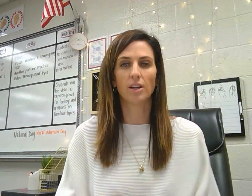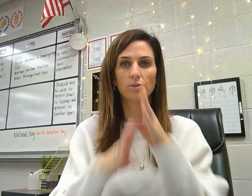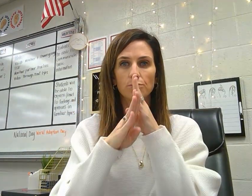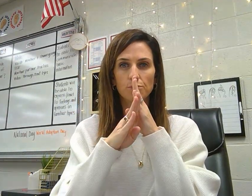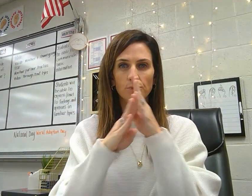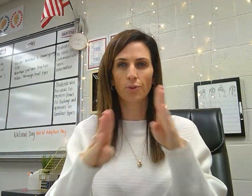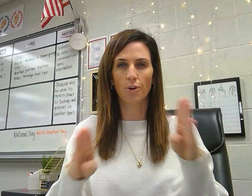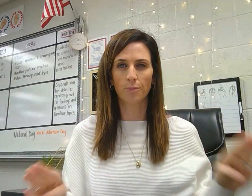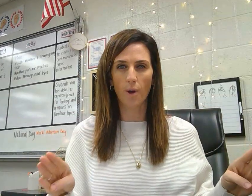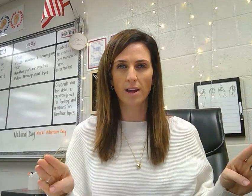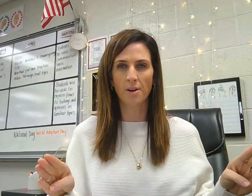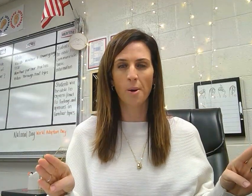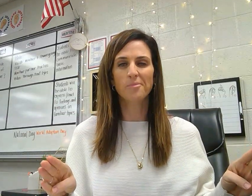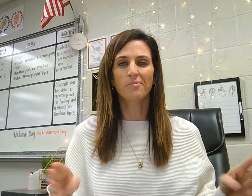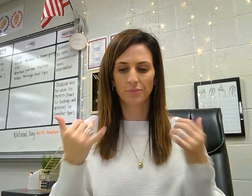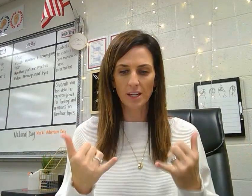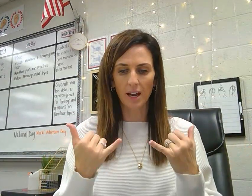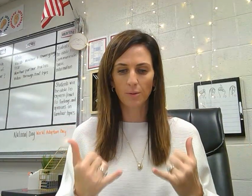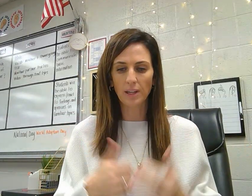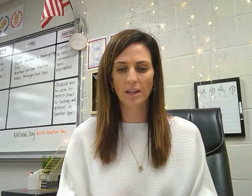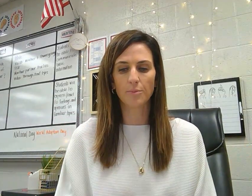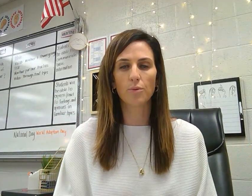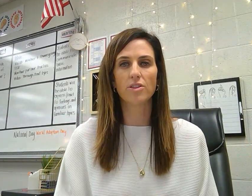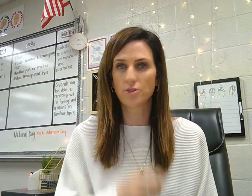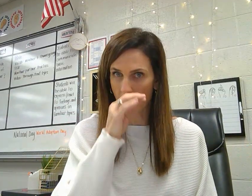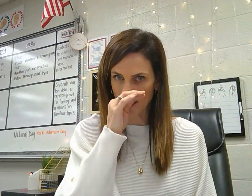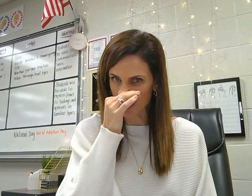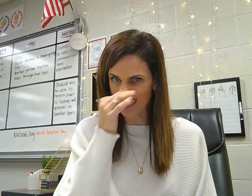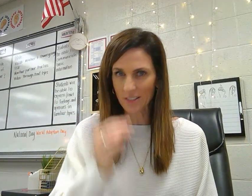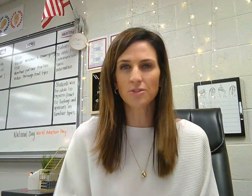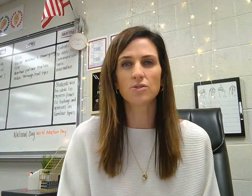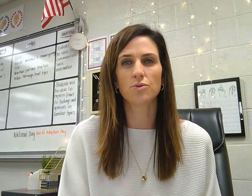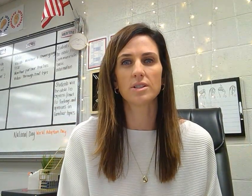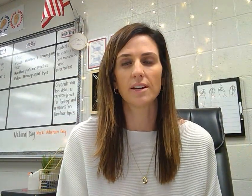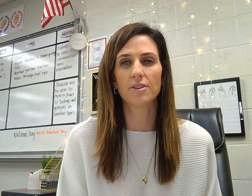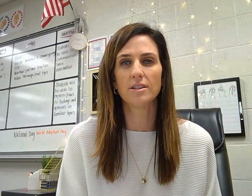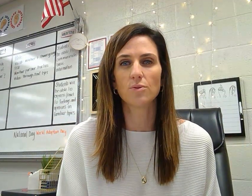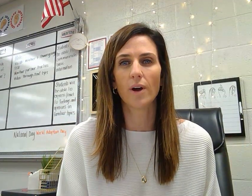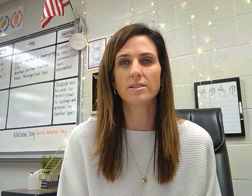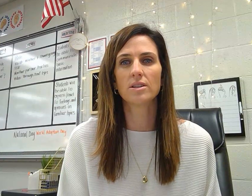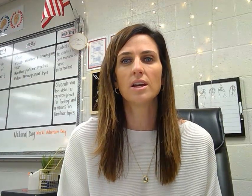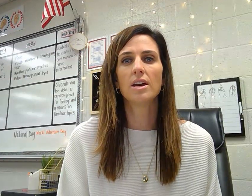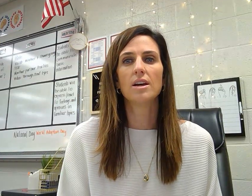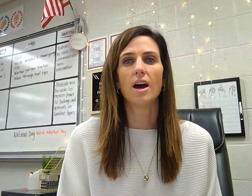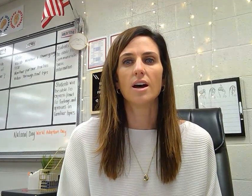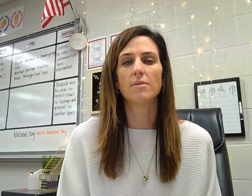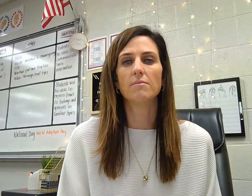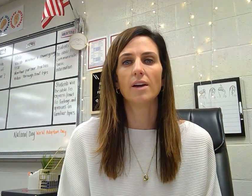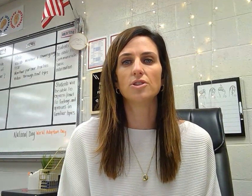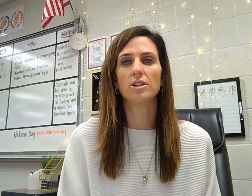sign called quiet. Today, we're picking up with directional signals, north, south, east, west.